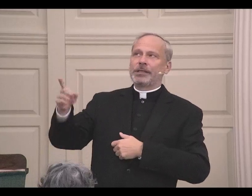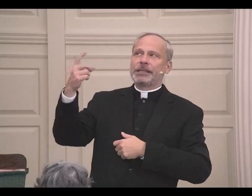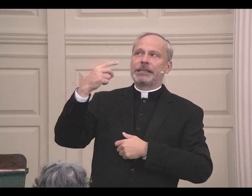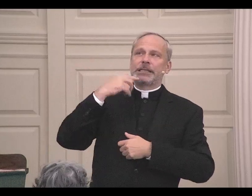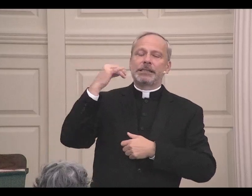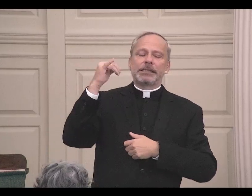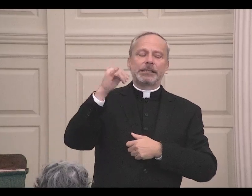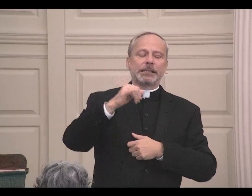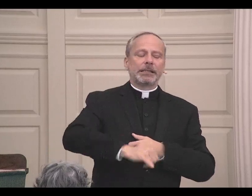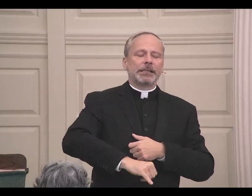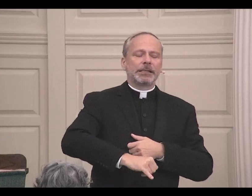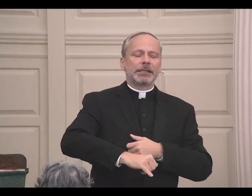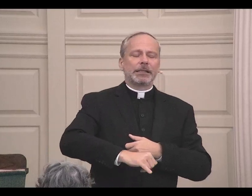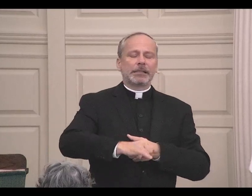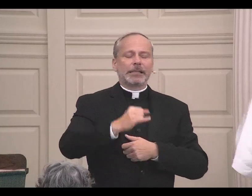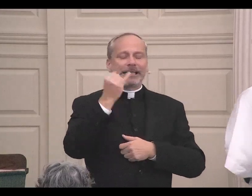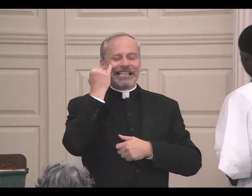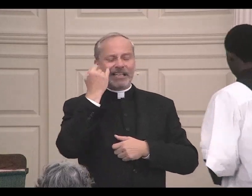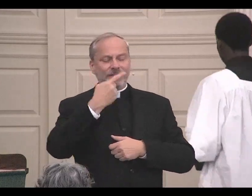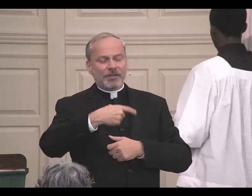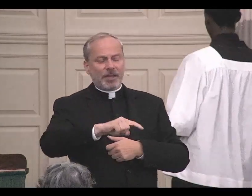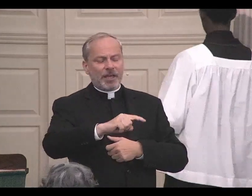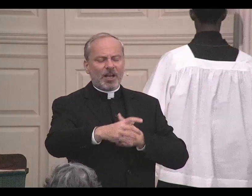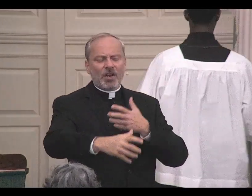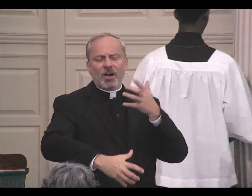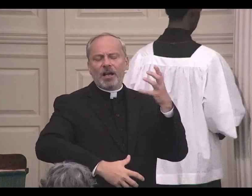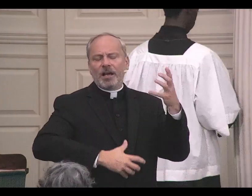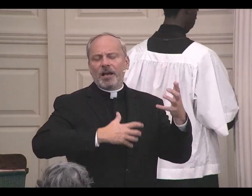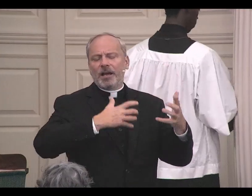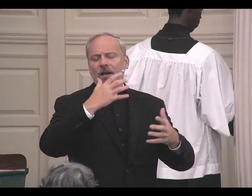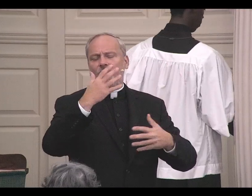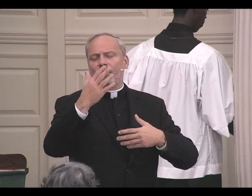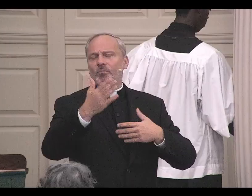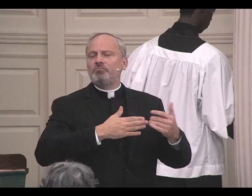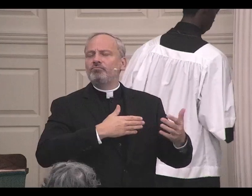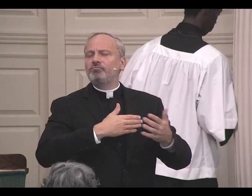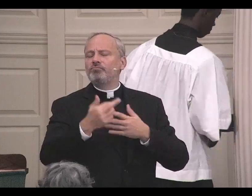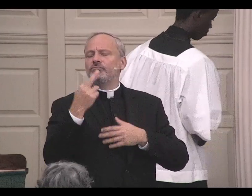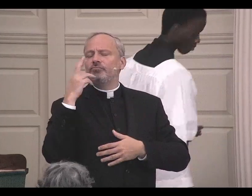Lord. Should they cry to me in any